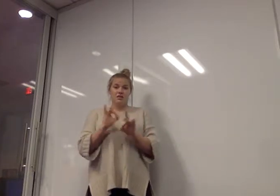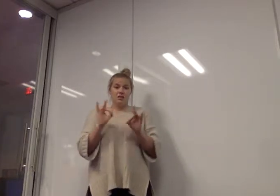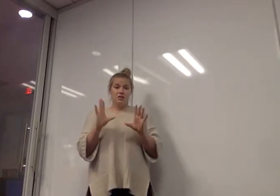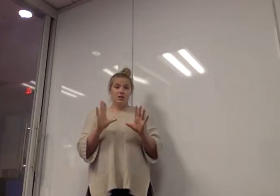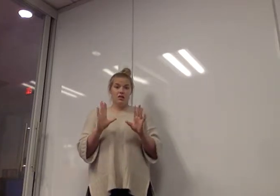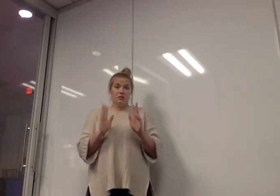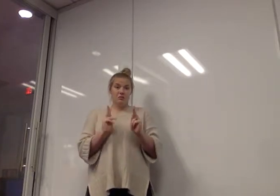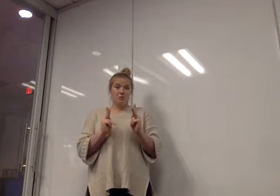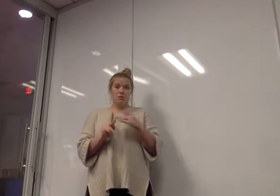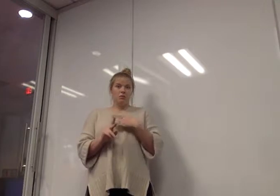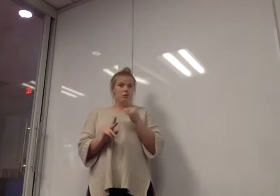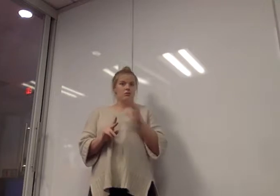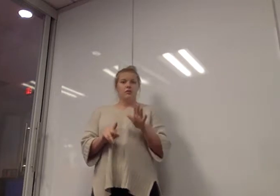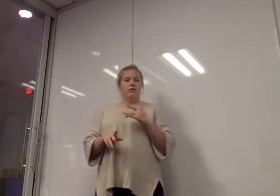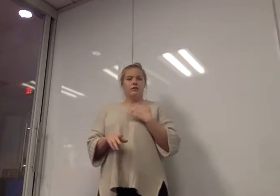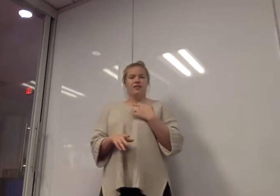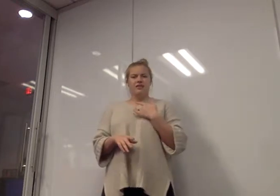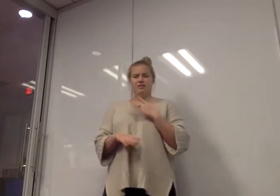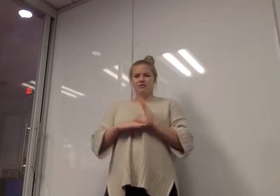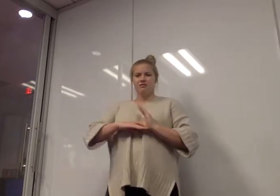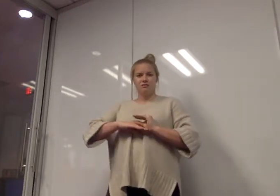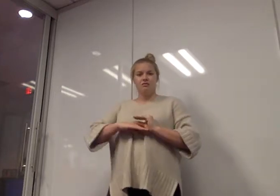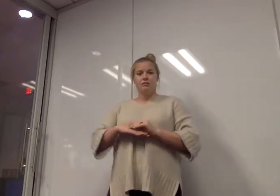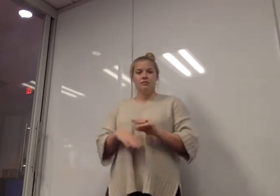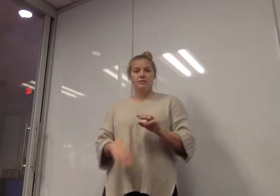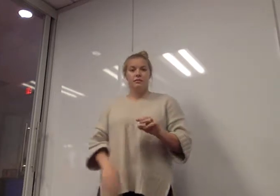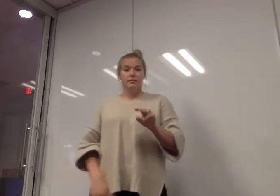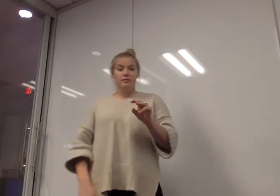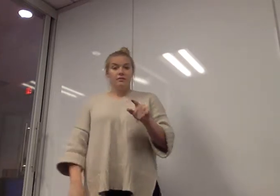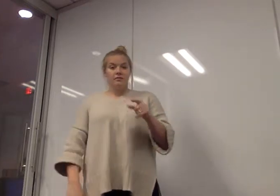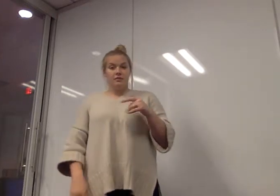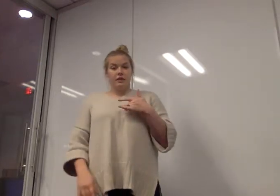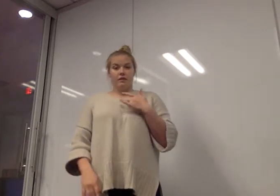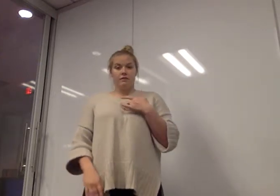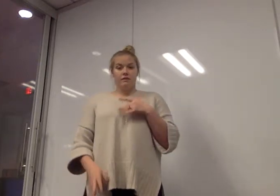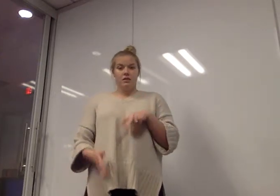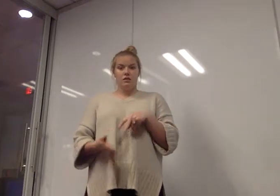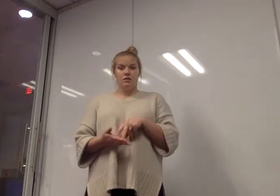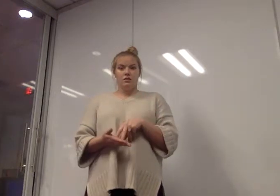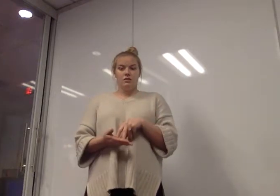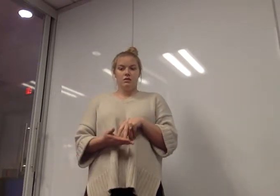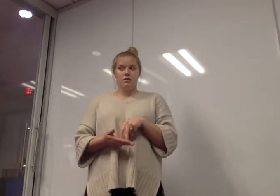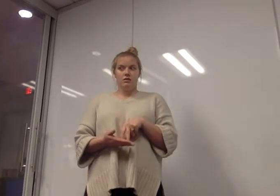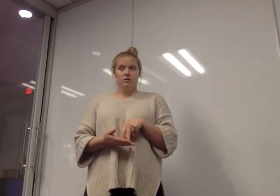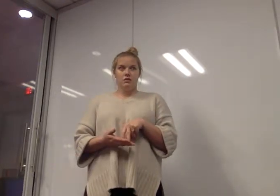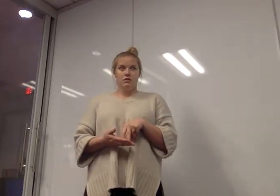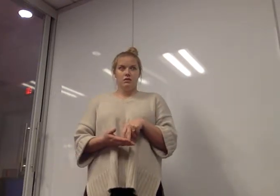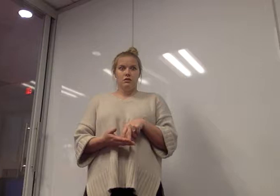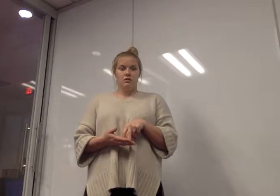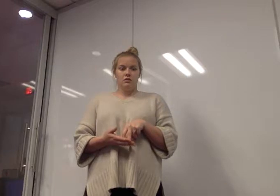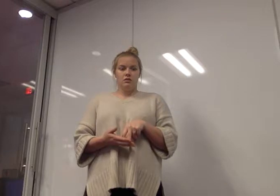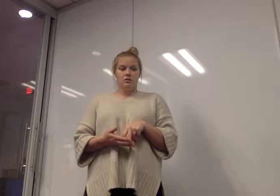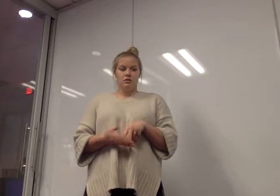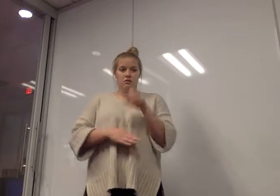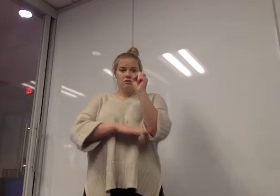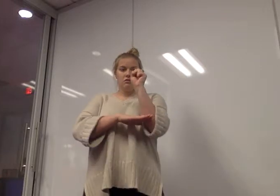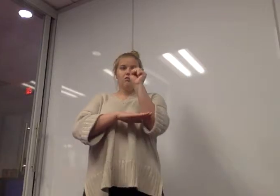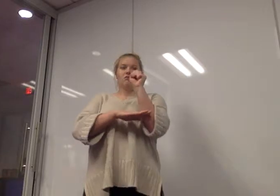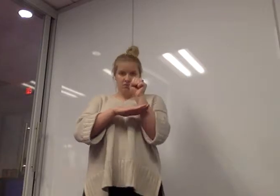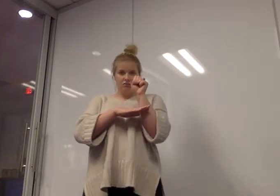People hate this. It's what Marianne LaFrance calls standing in social quicksand. So this really spikes your cortisol. So this is the job